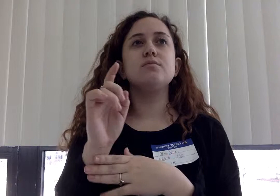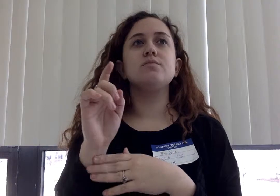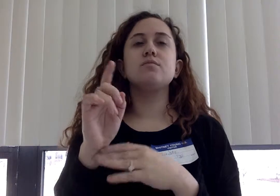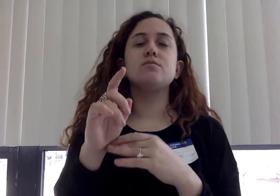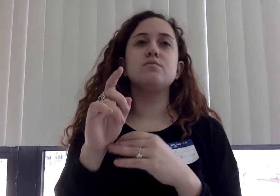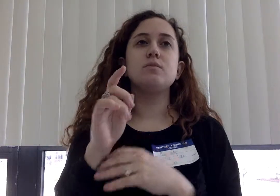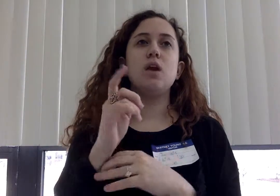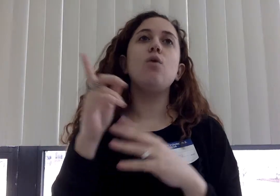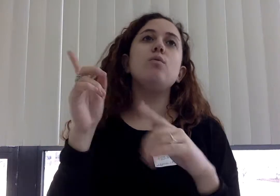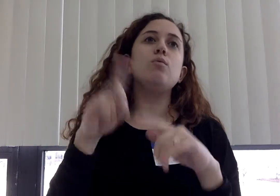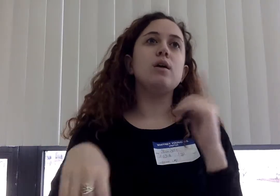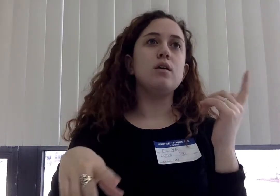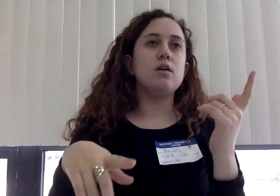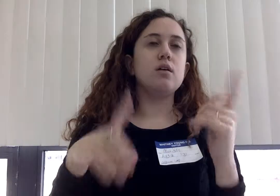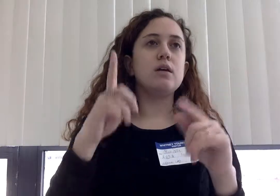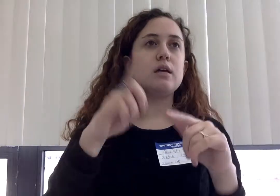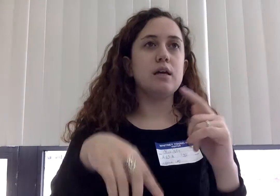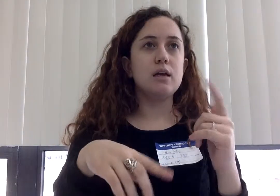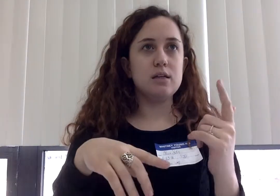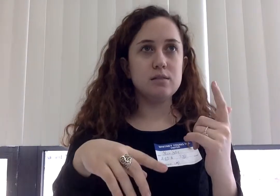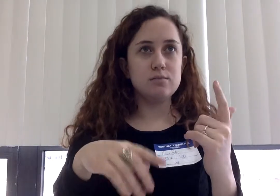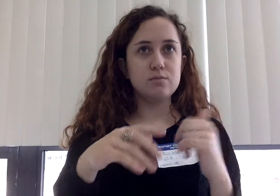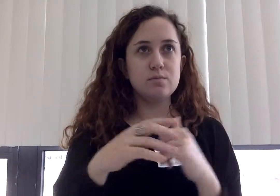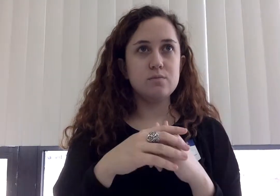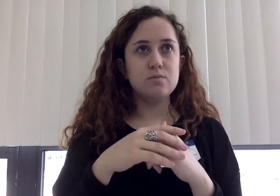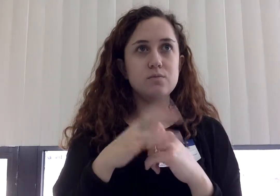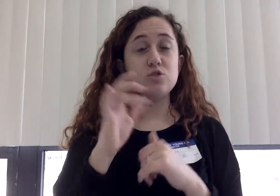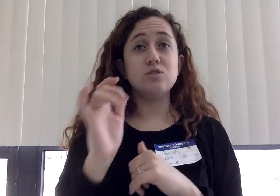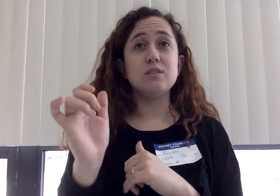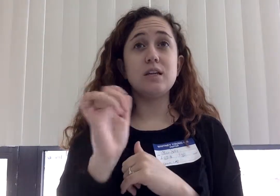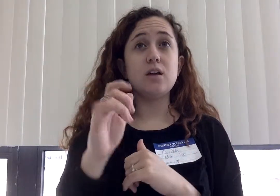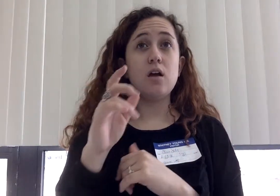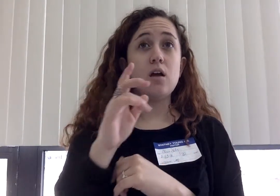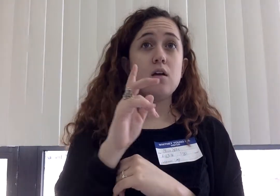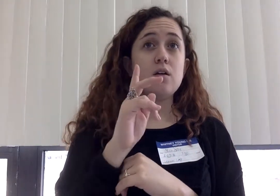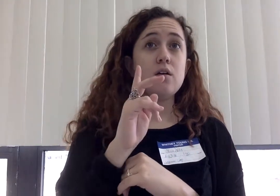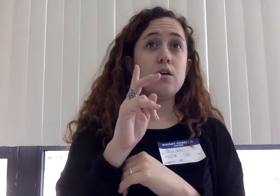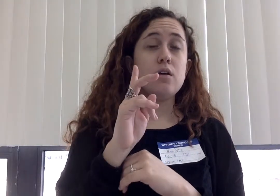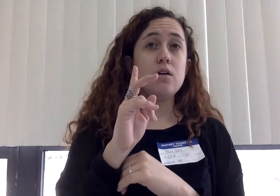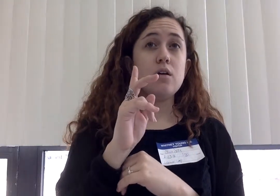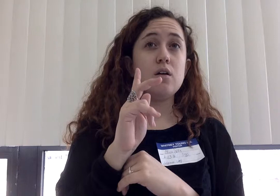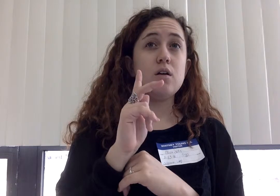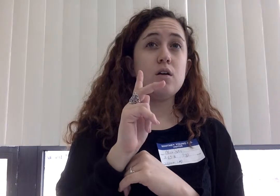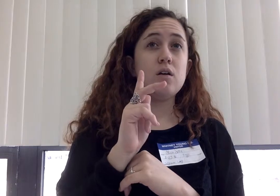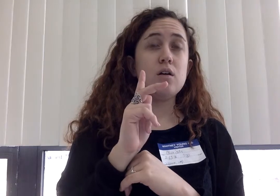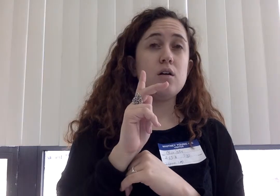So, just like our parent function for our reciprocal, y equals 1 over x,